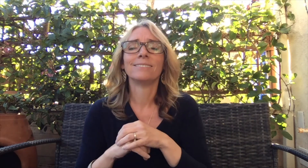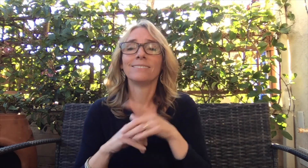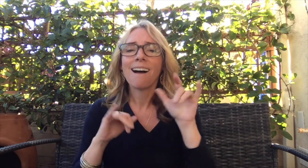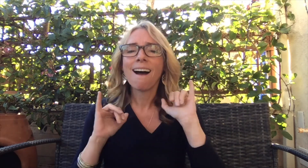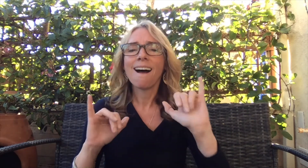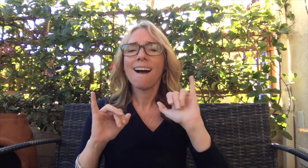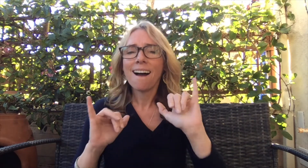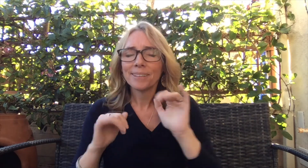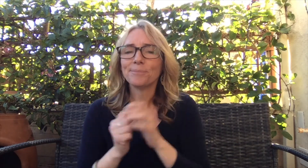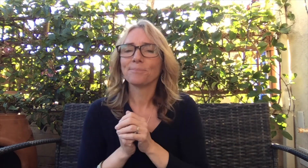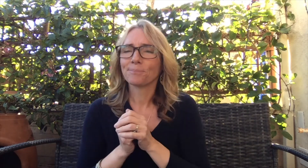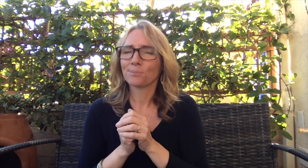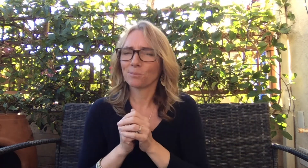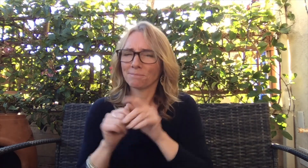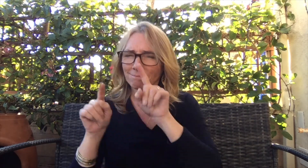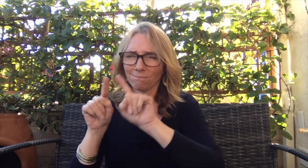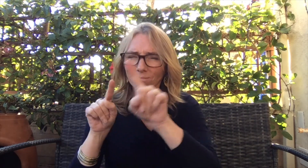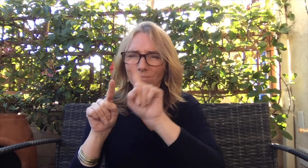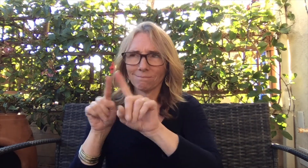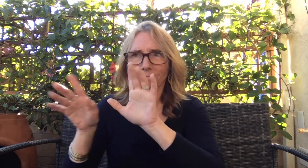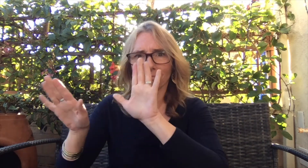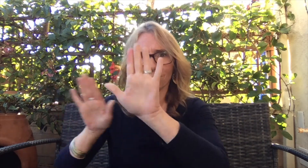hamburgers and french fries.